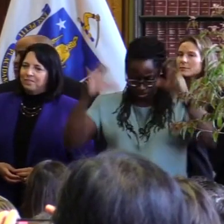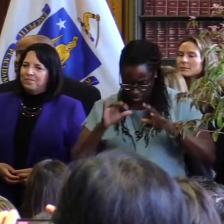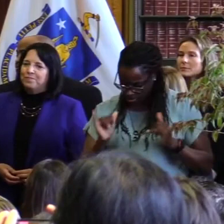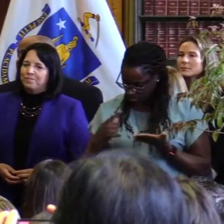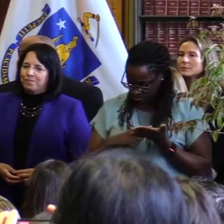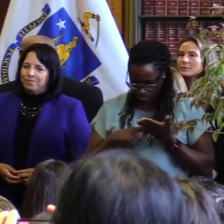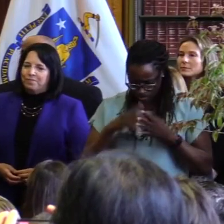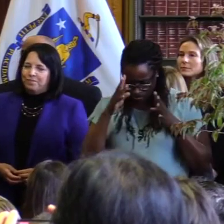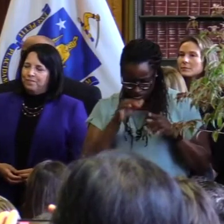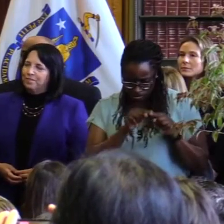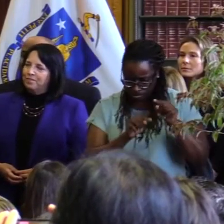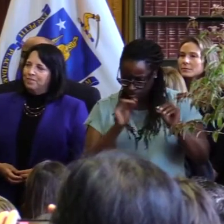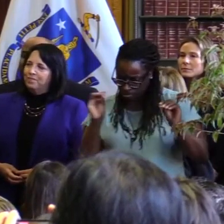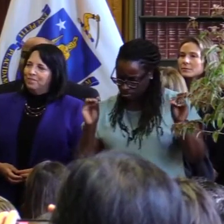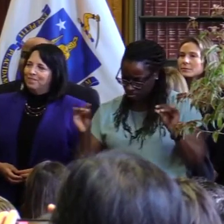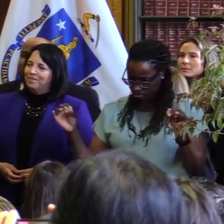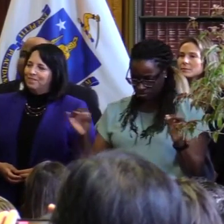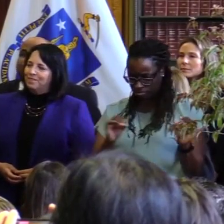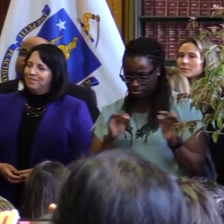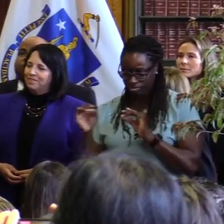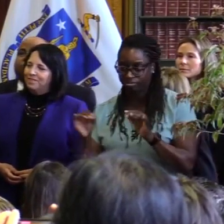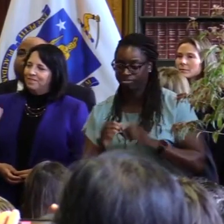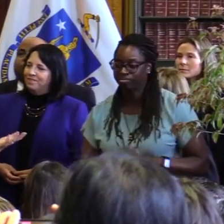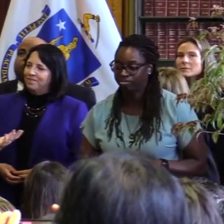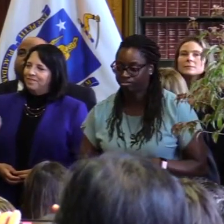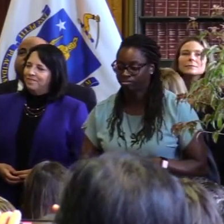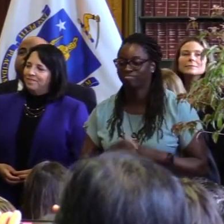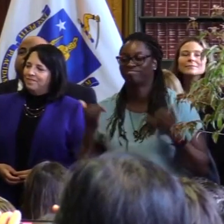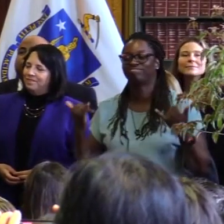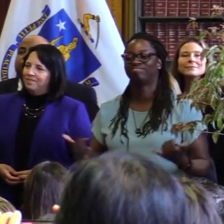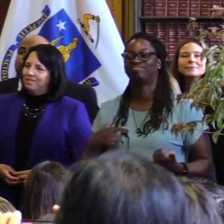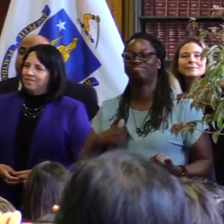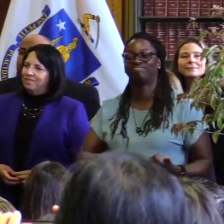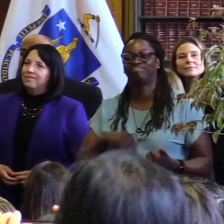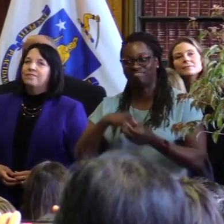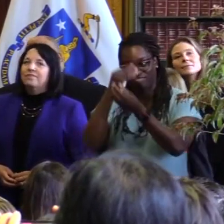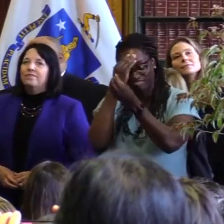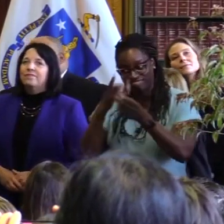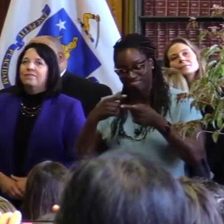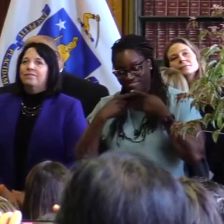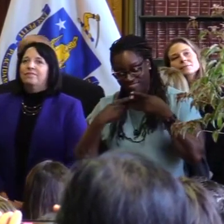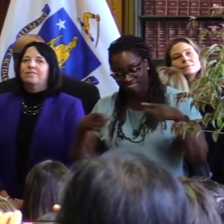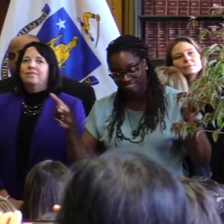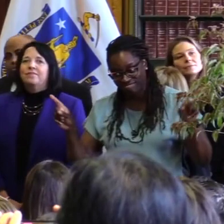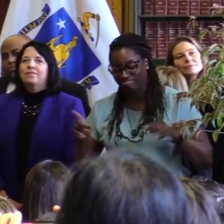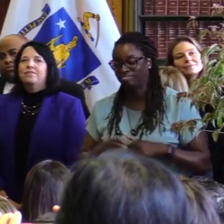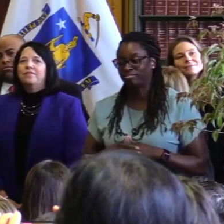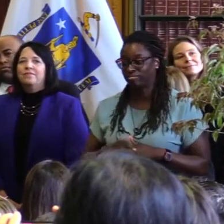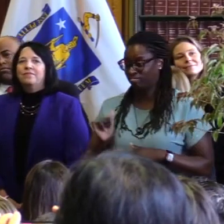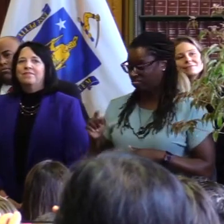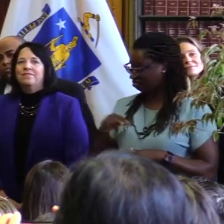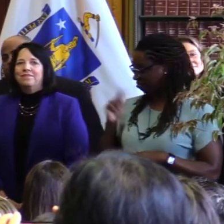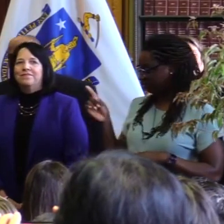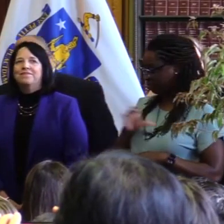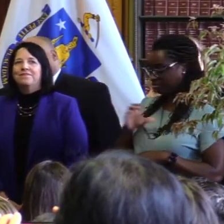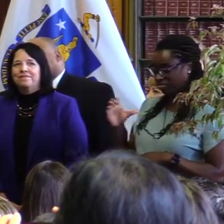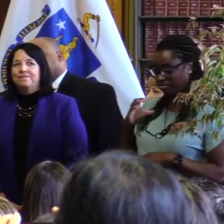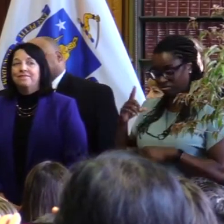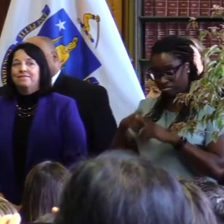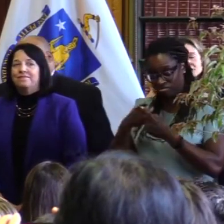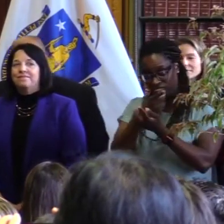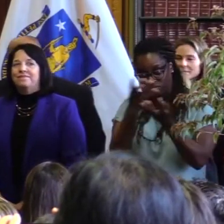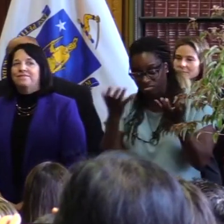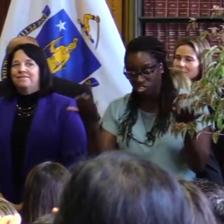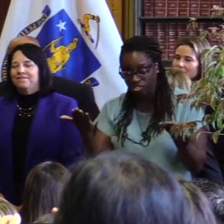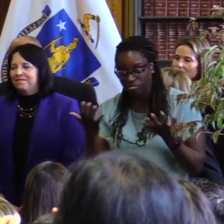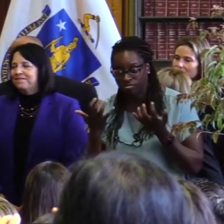with it. That day has come thanks to the great efforts of so many here alongside me and so many of you out here in this room. And